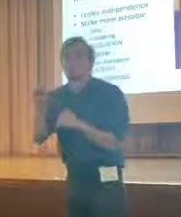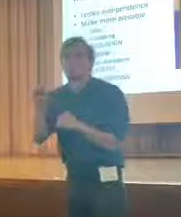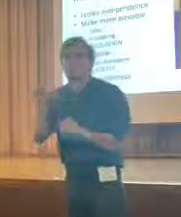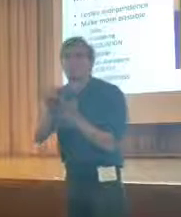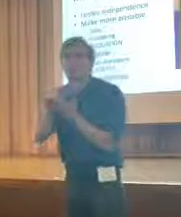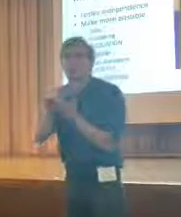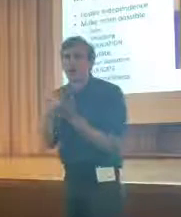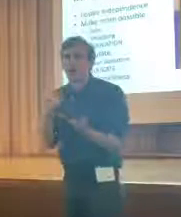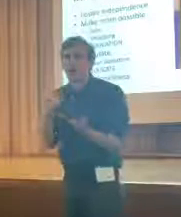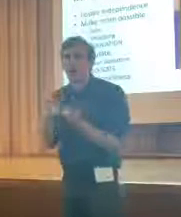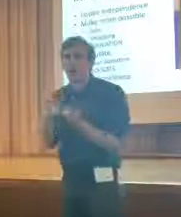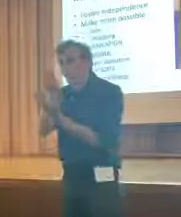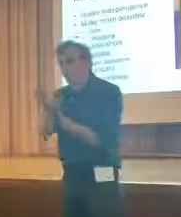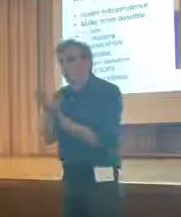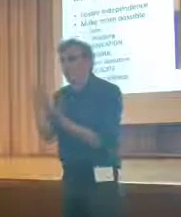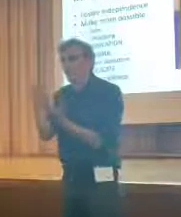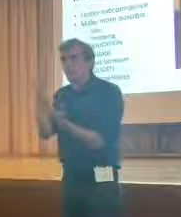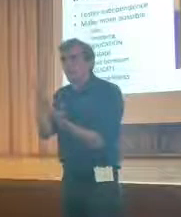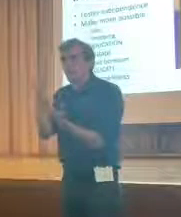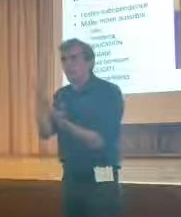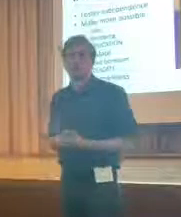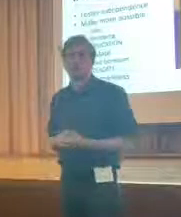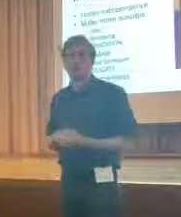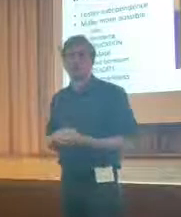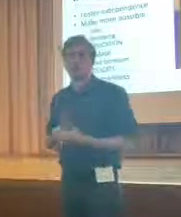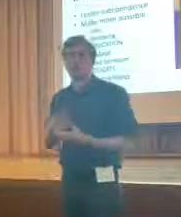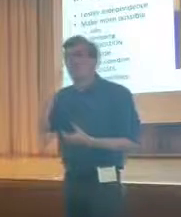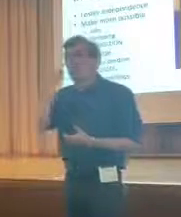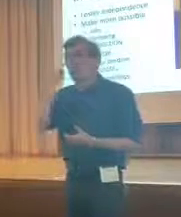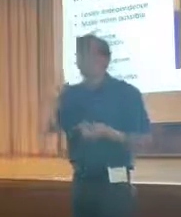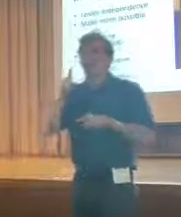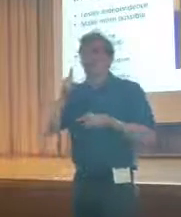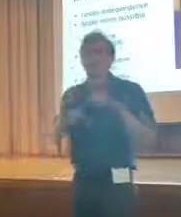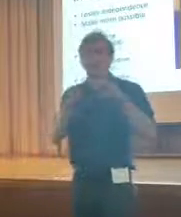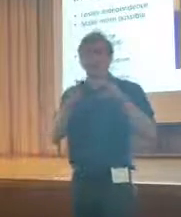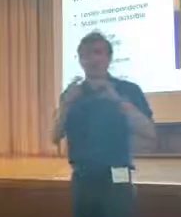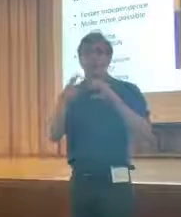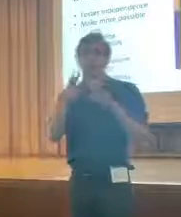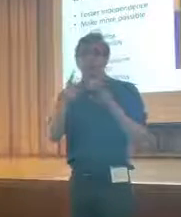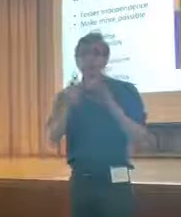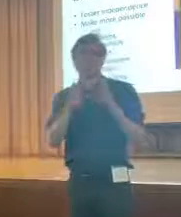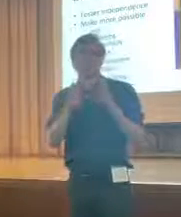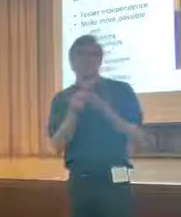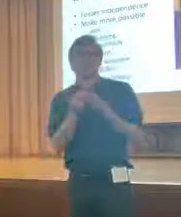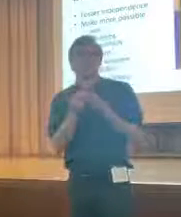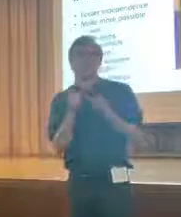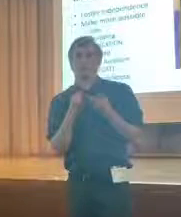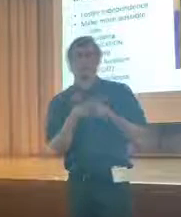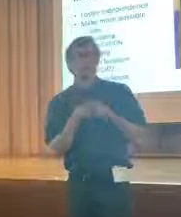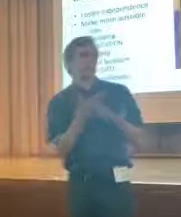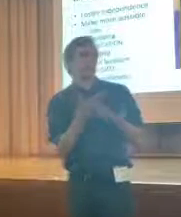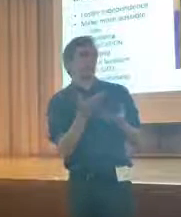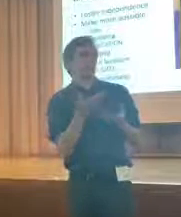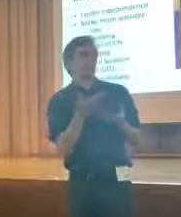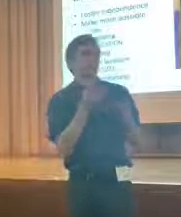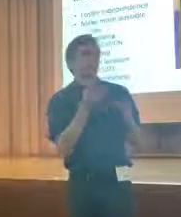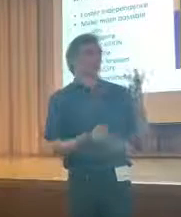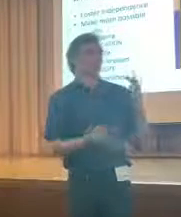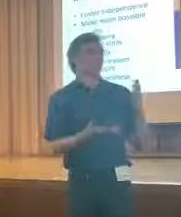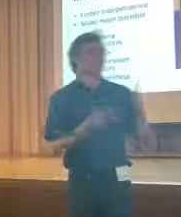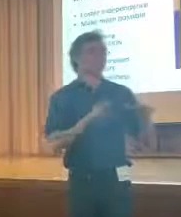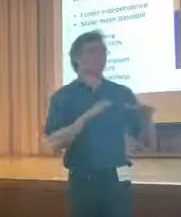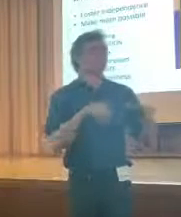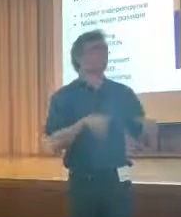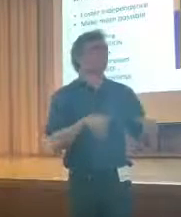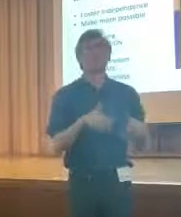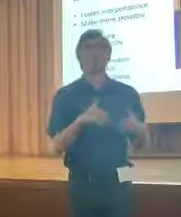down. What would you do if you couldn't communicate with family and friends? So take a look at